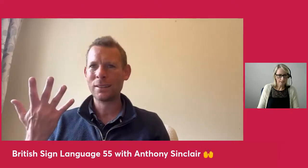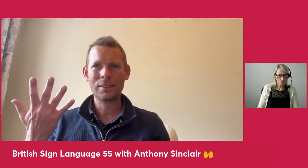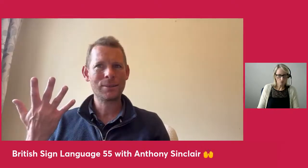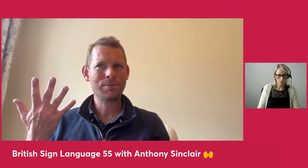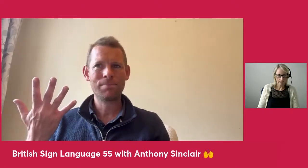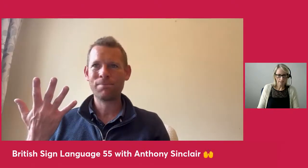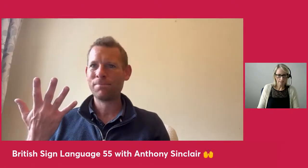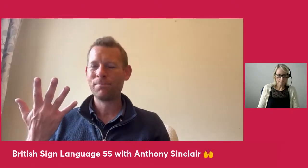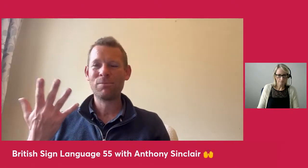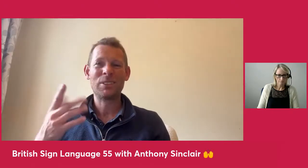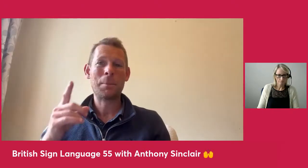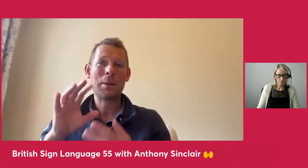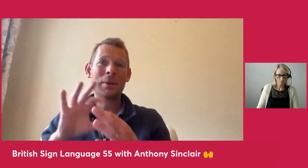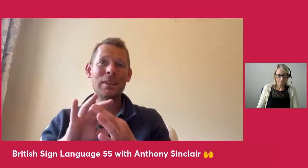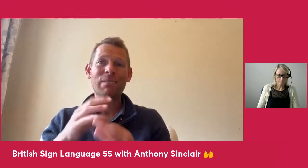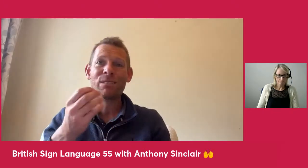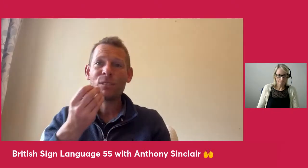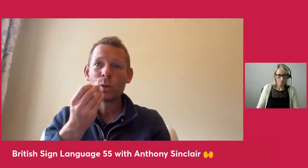and I don't like.